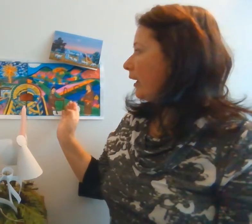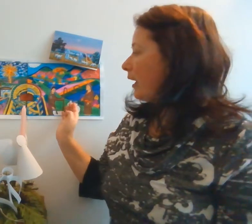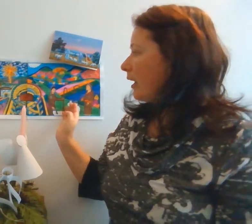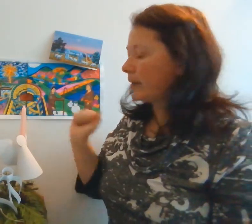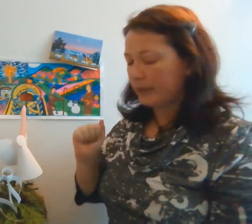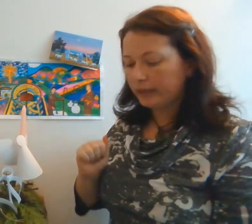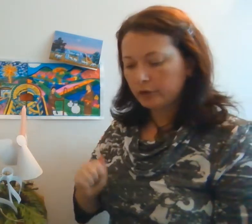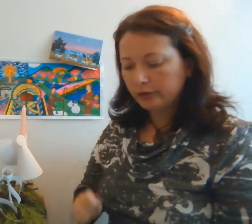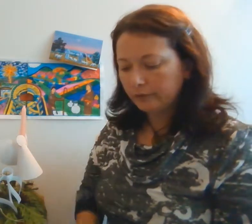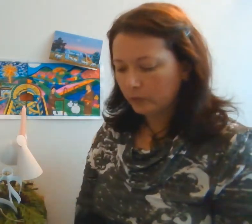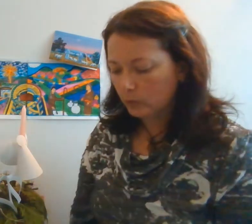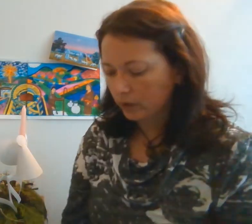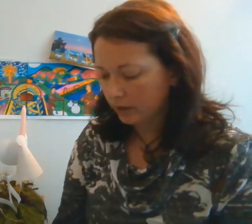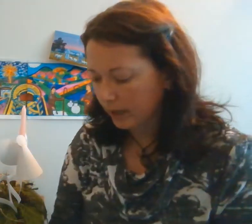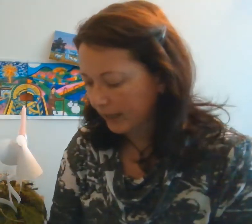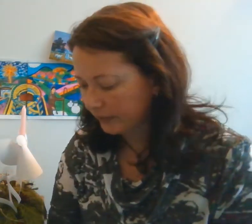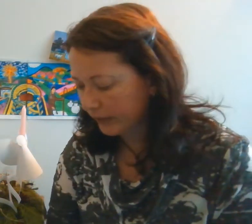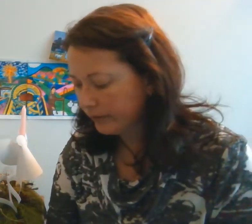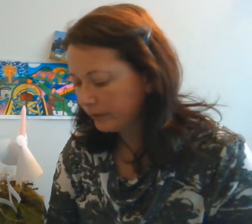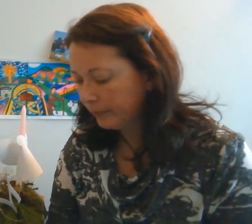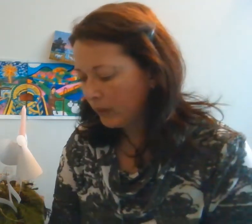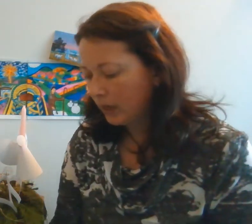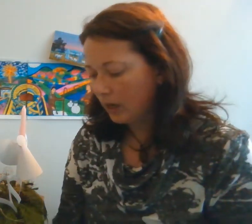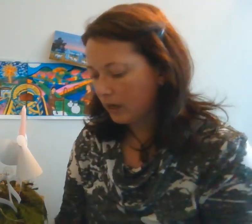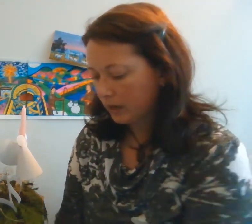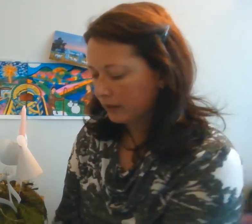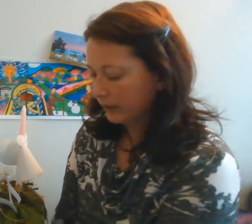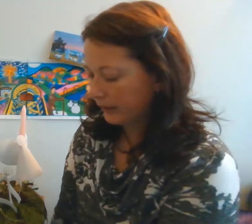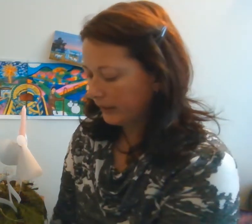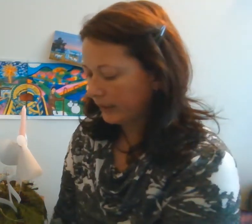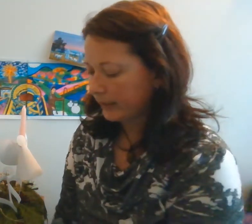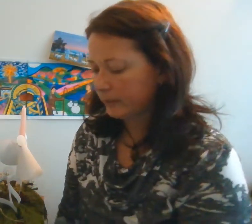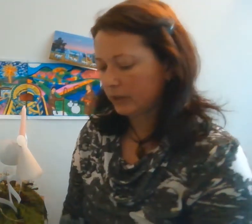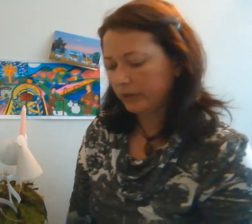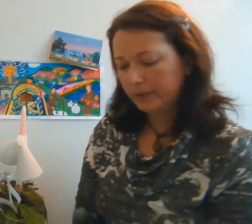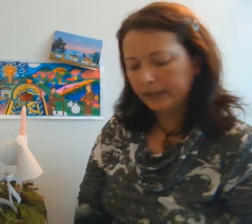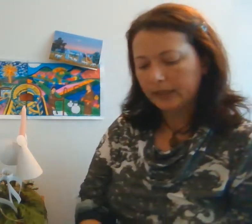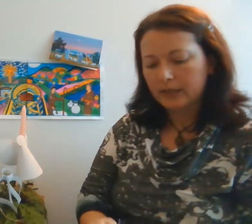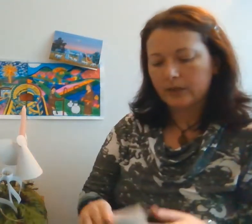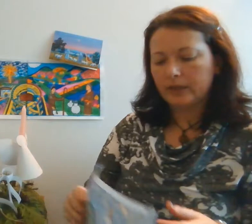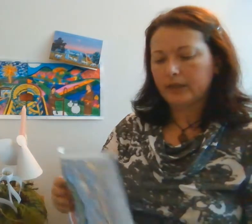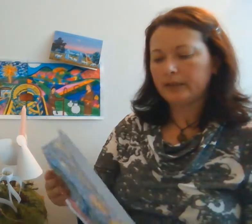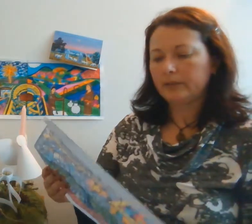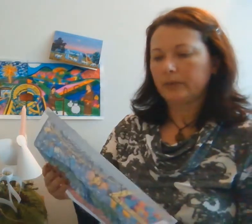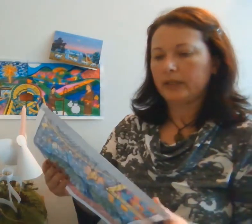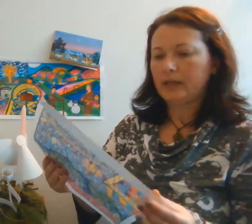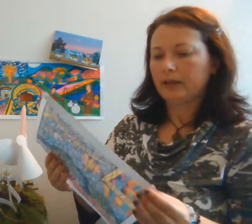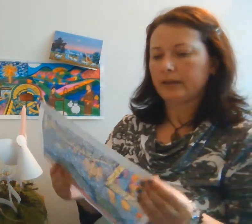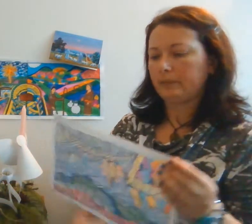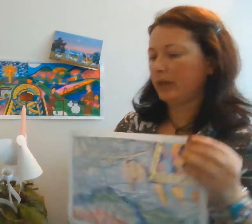a picture for Advent, leading us up to Christmas, and this week is